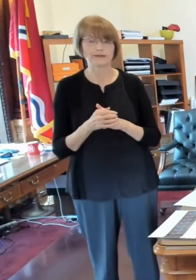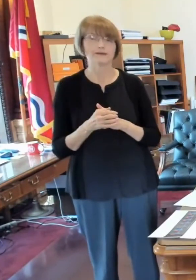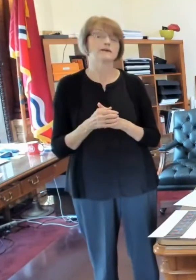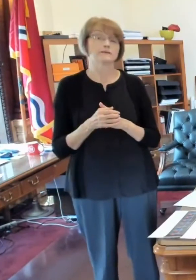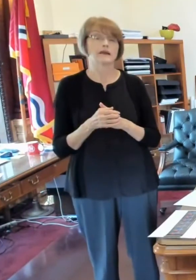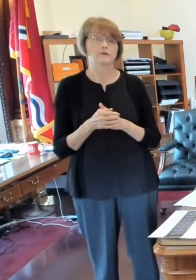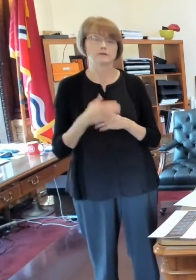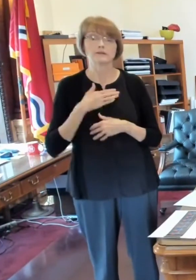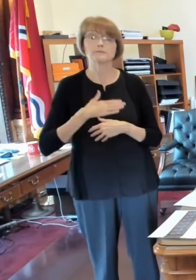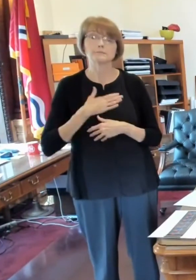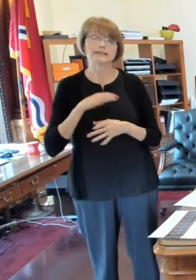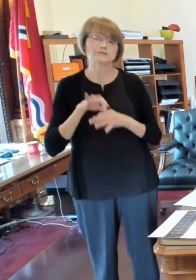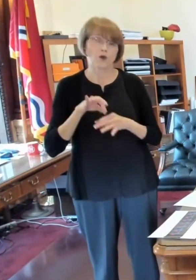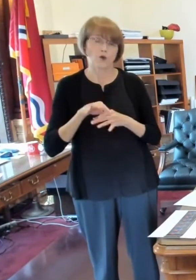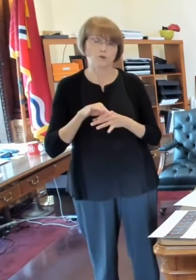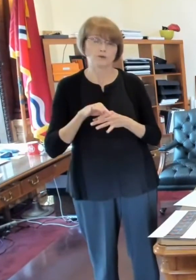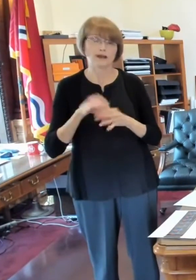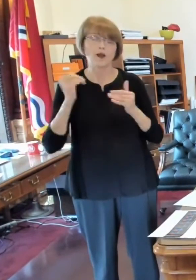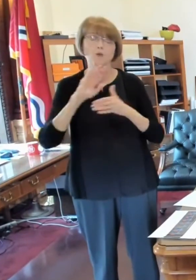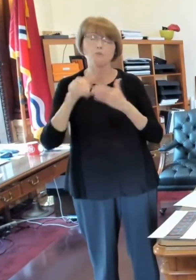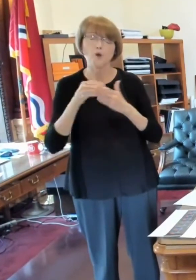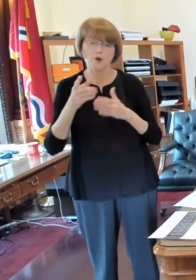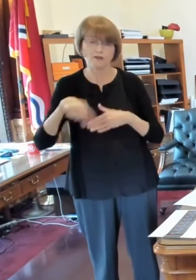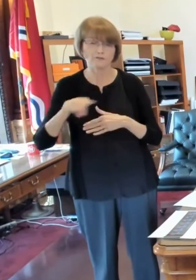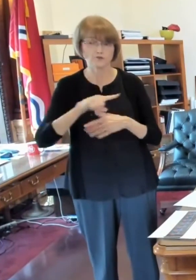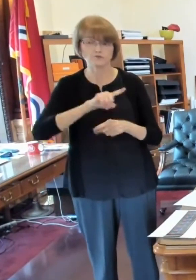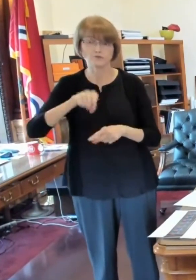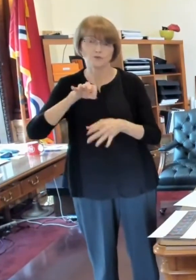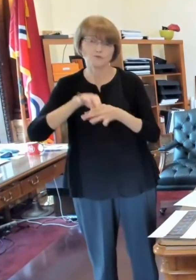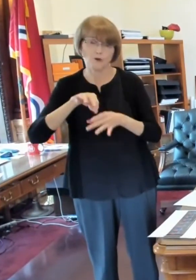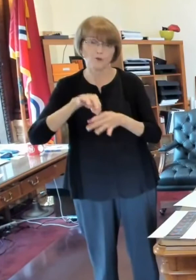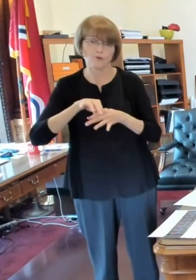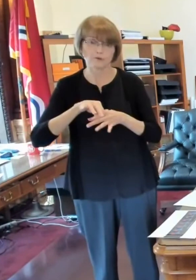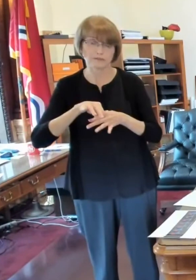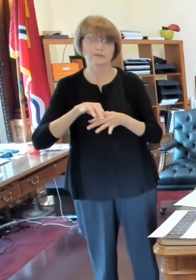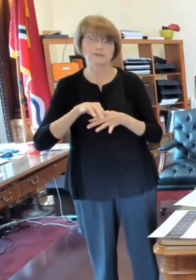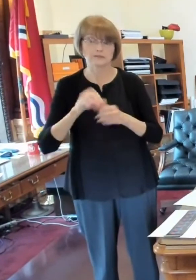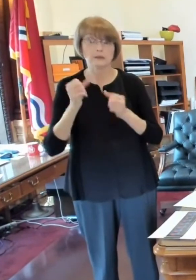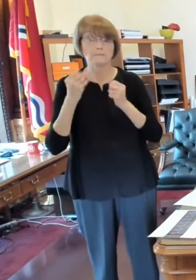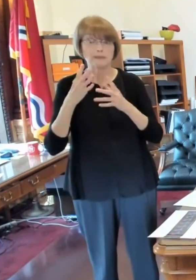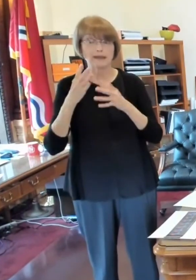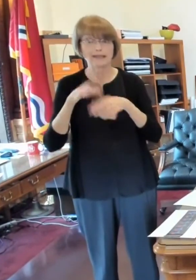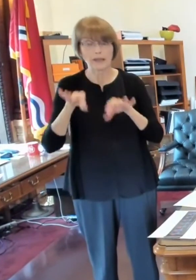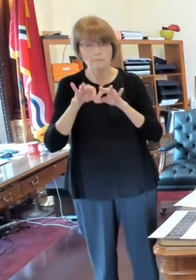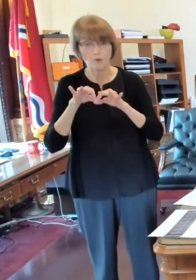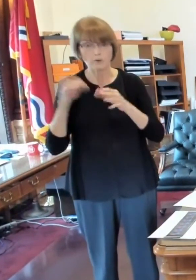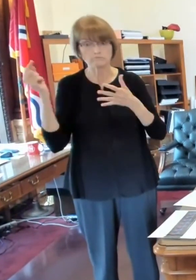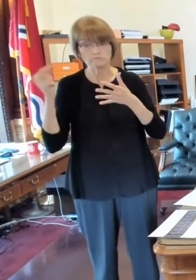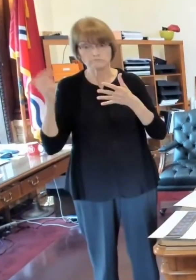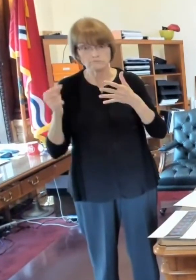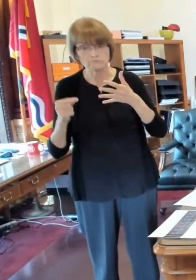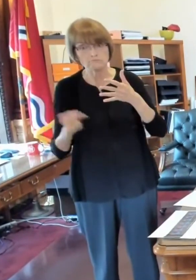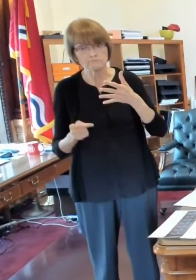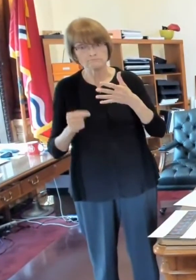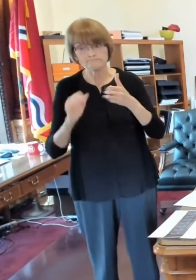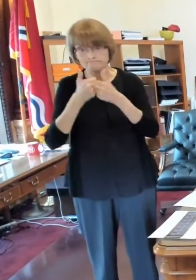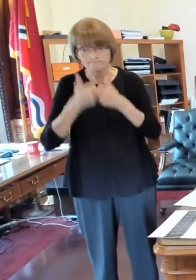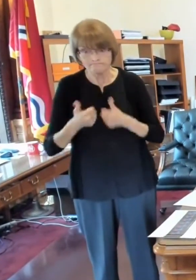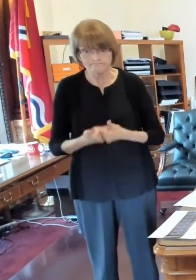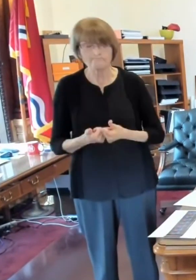close by saying, please vote. I hope all of you vote. There are many important races on the ballot